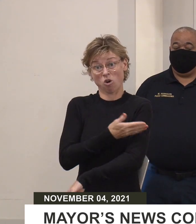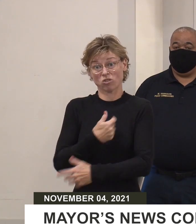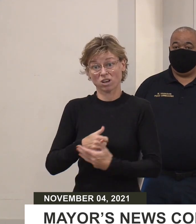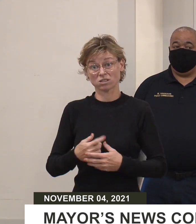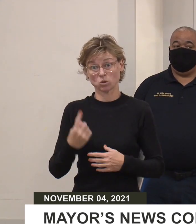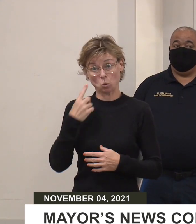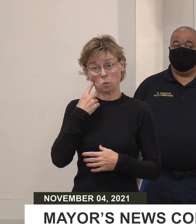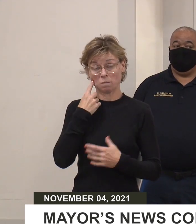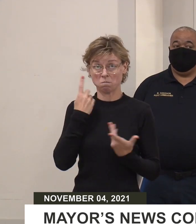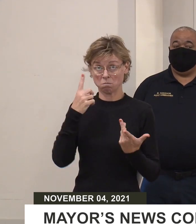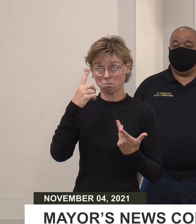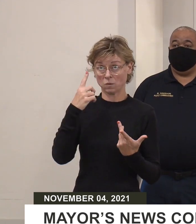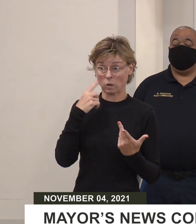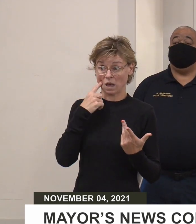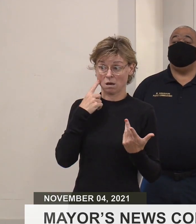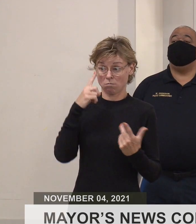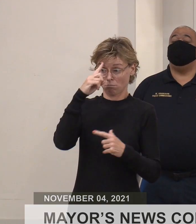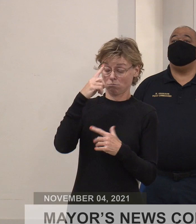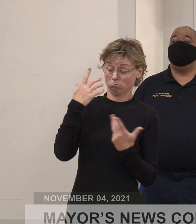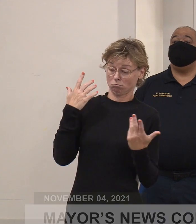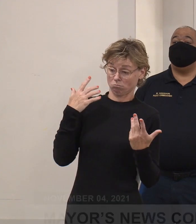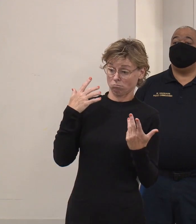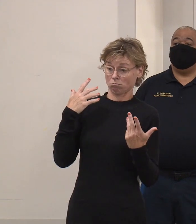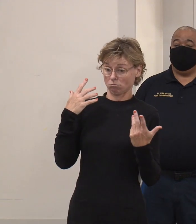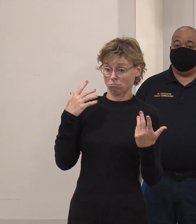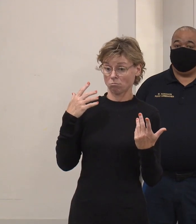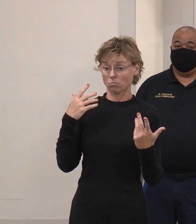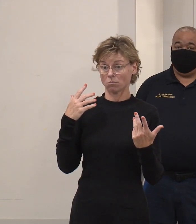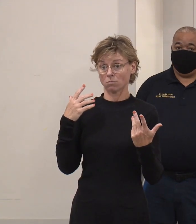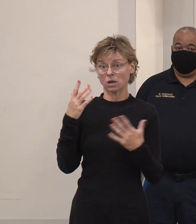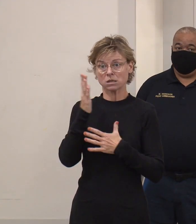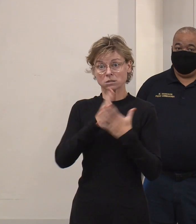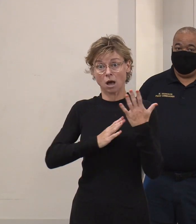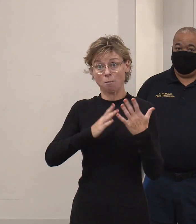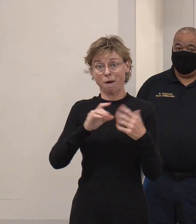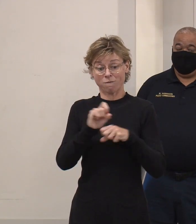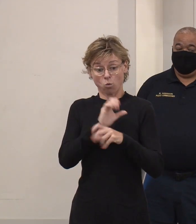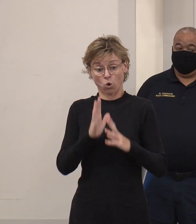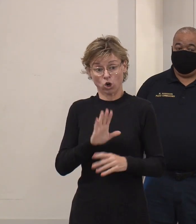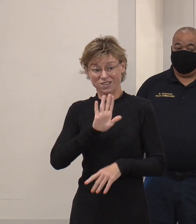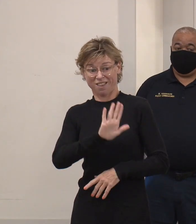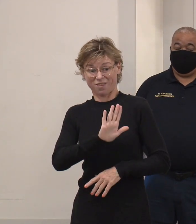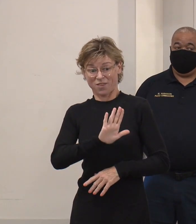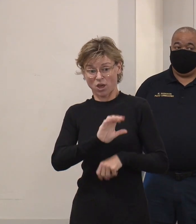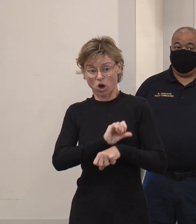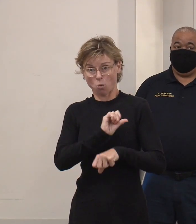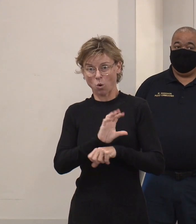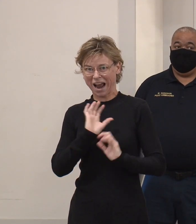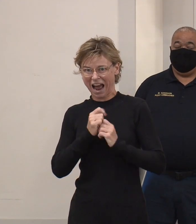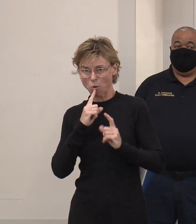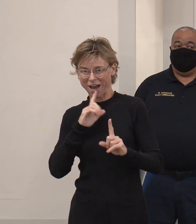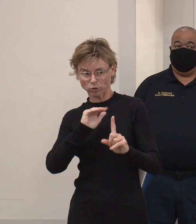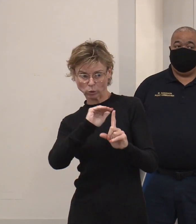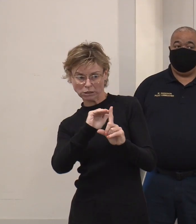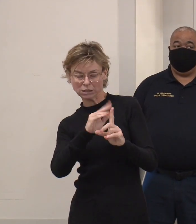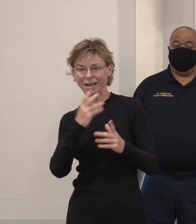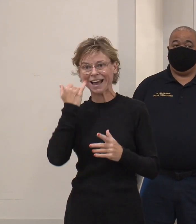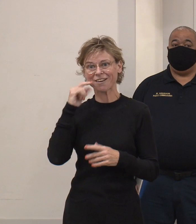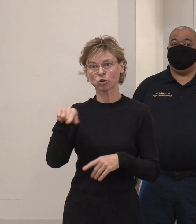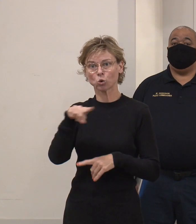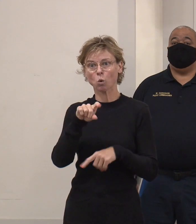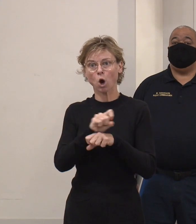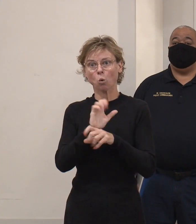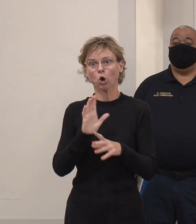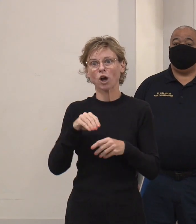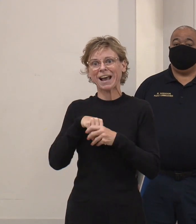where we were, when you think about some of the workers and the work that they do and how we have to actually get to them. If you're a worker in